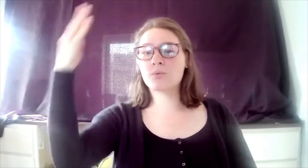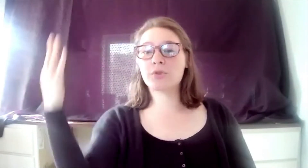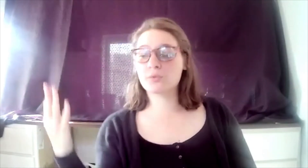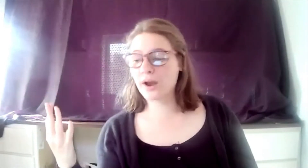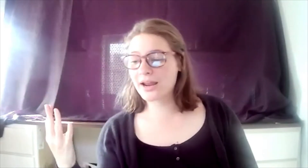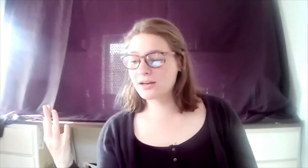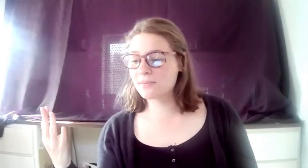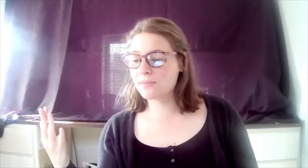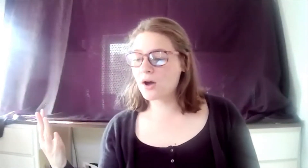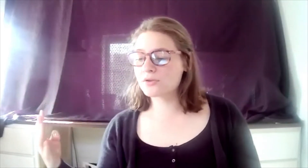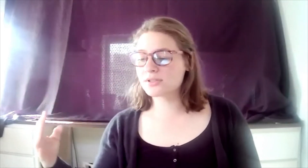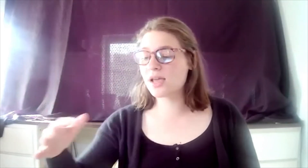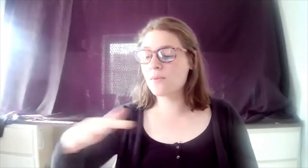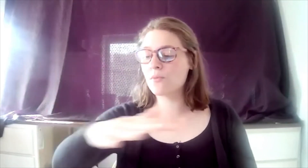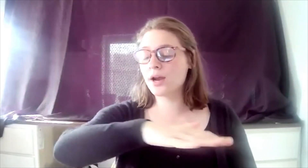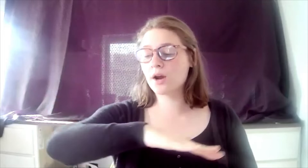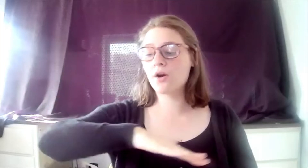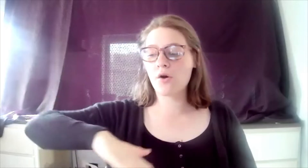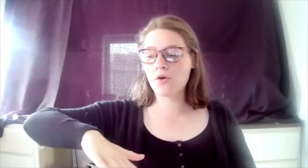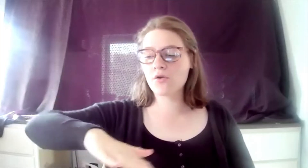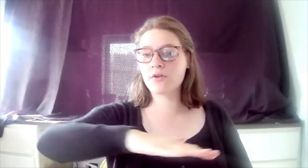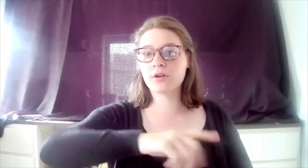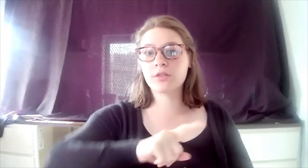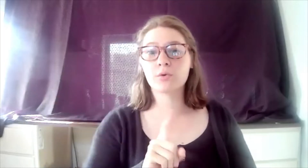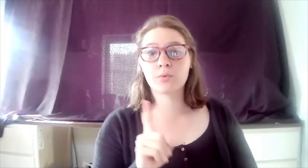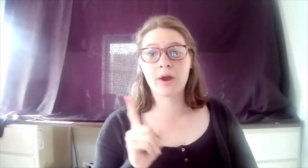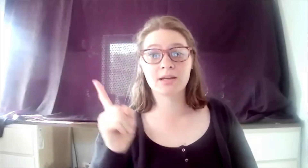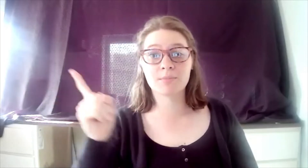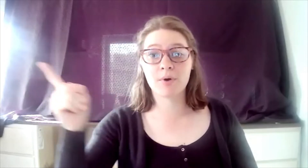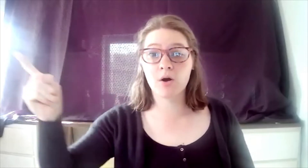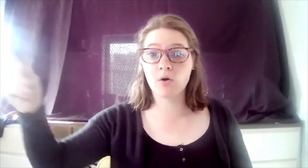the rainbow, somewhere over the rainbow.